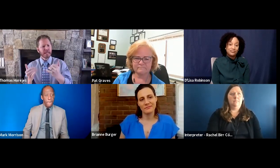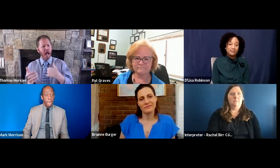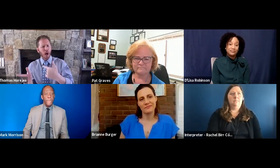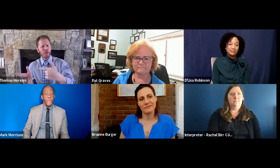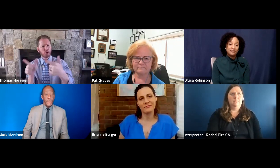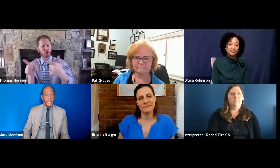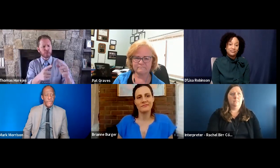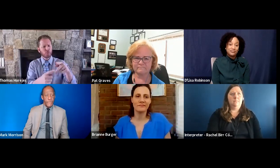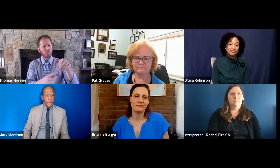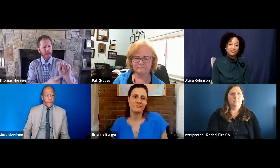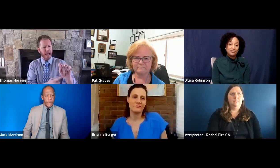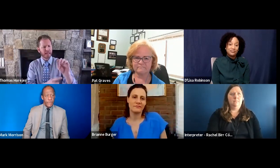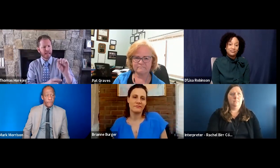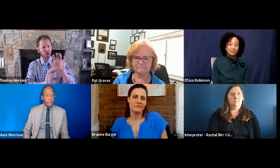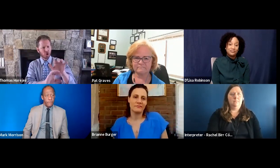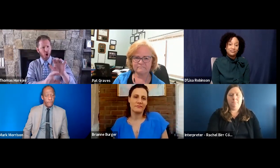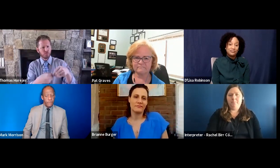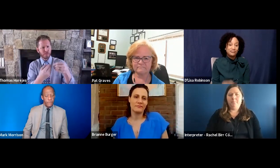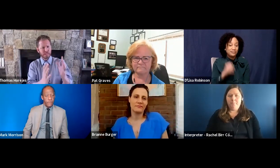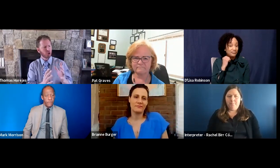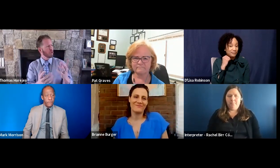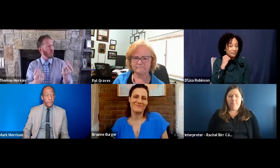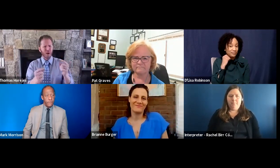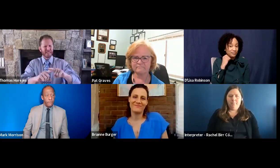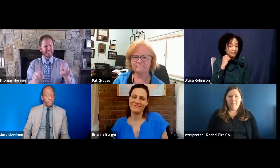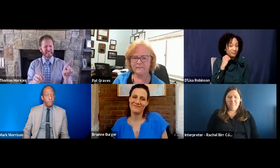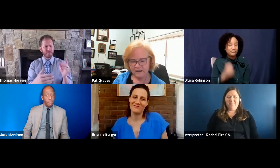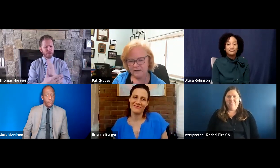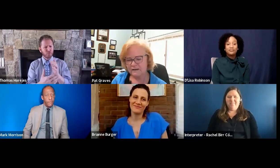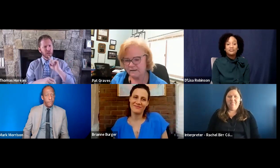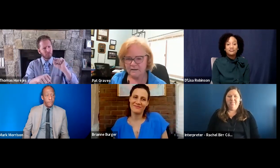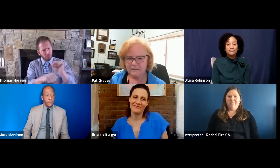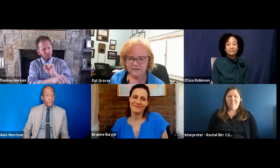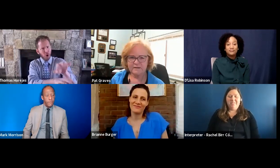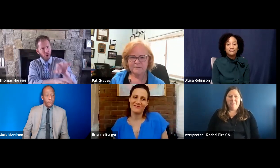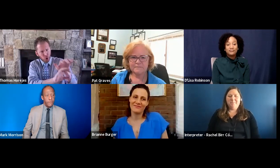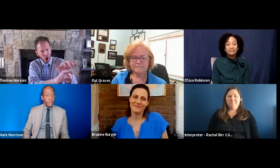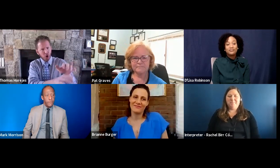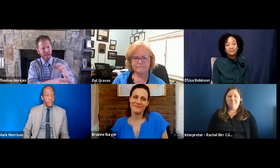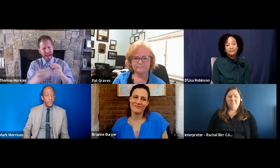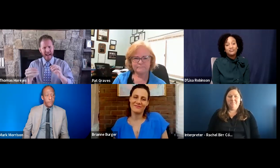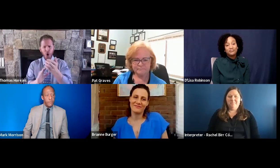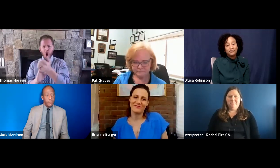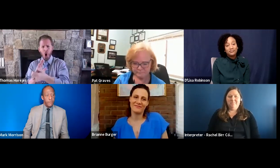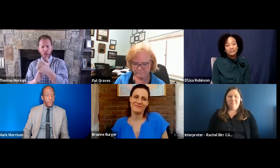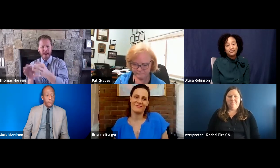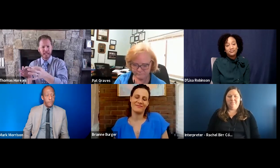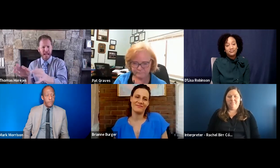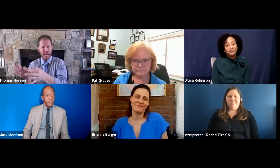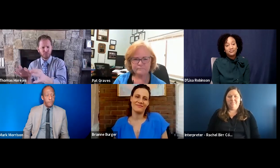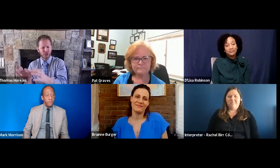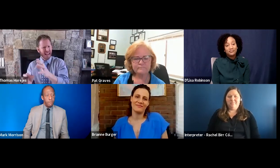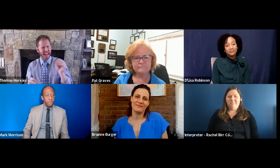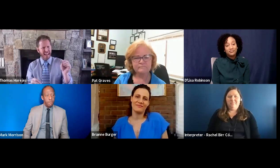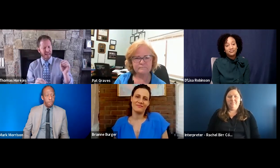they could define what their preferred interpreter is. Pat. What's the difference between